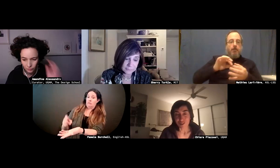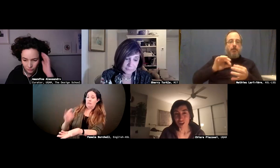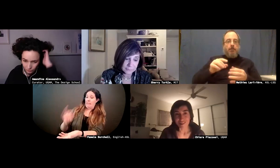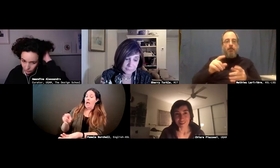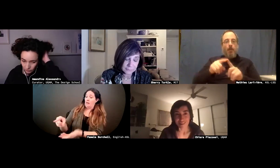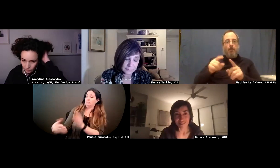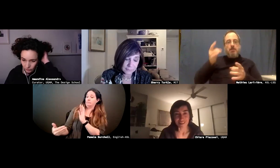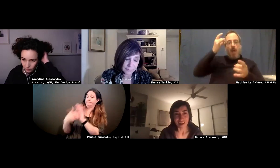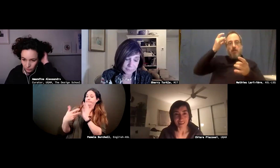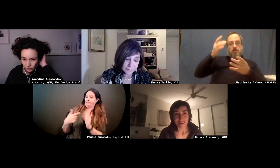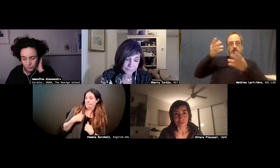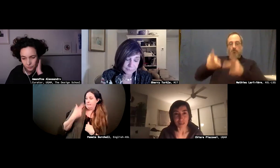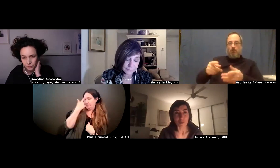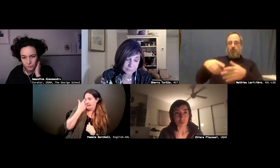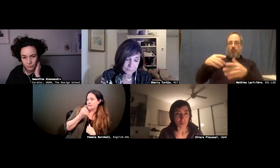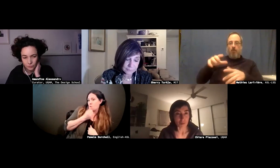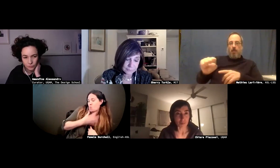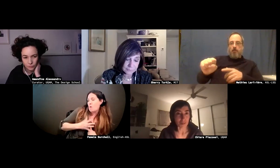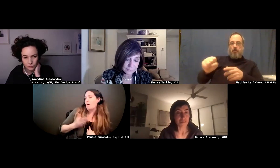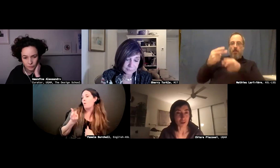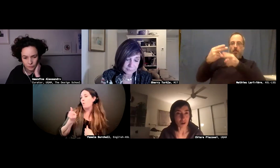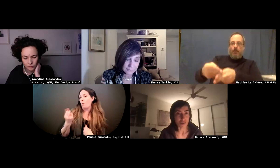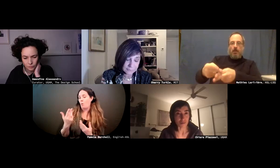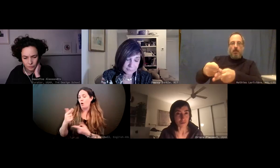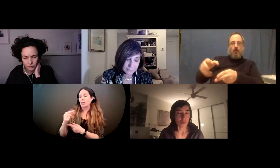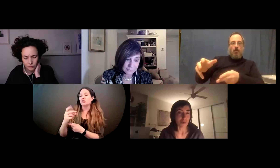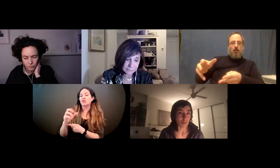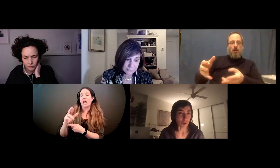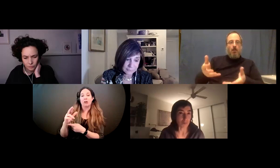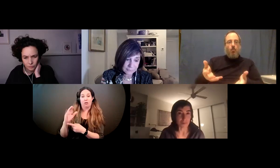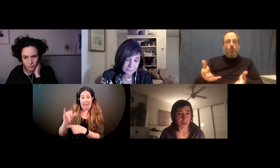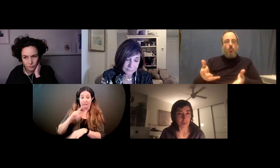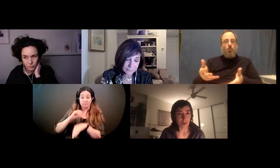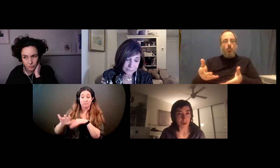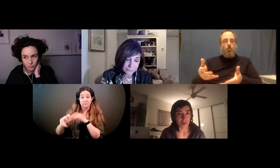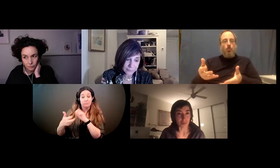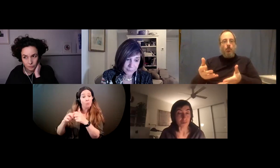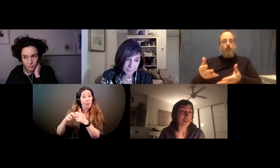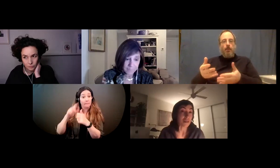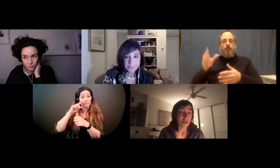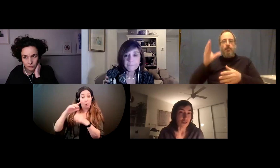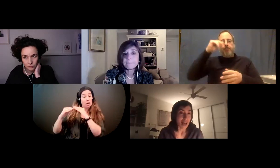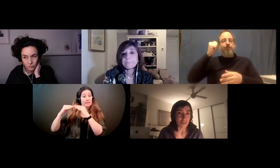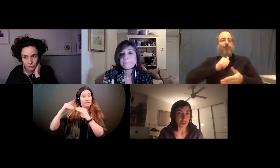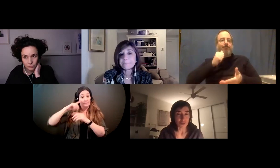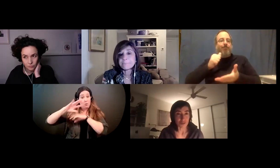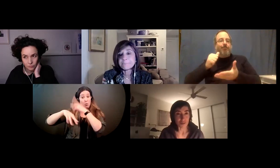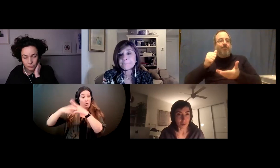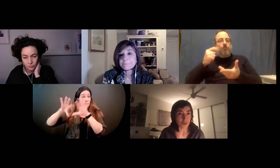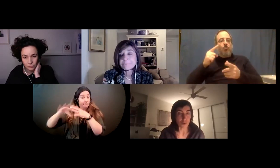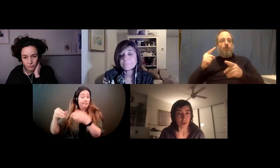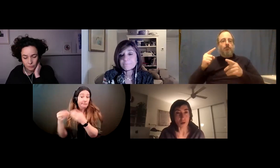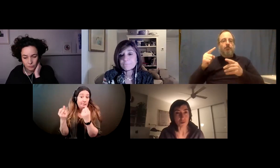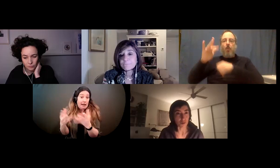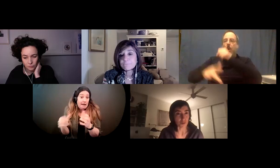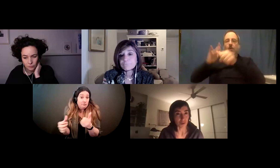gender injustice as being the problem, being the cause of so many problems that we are, so many challenges